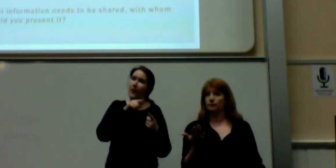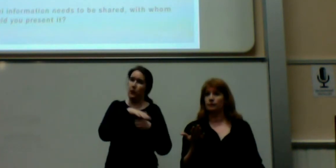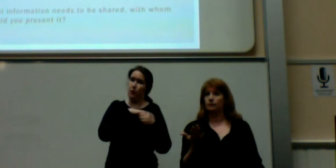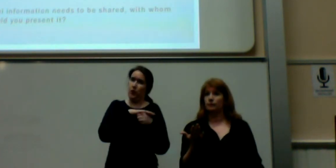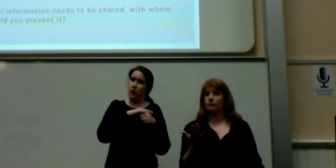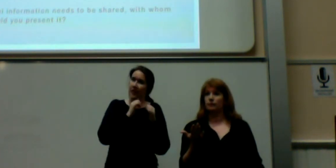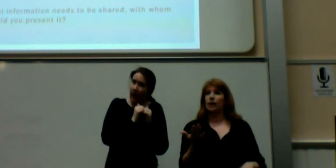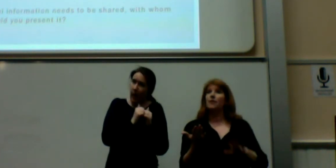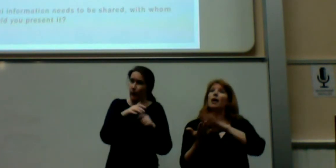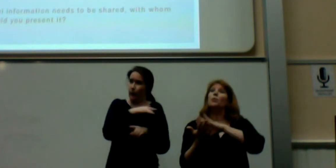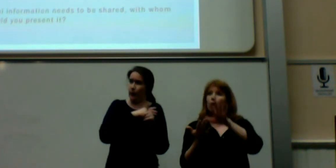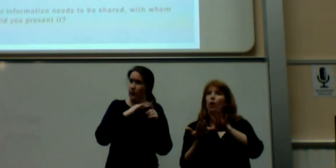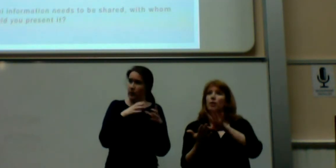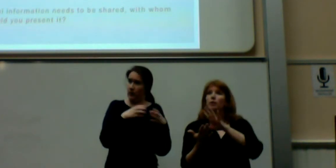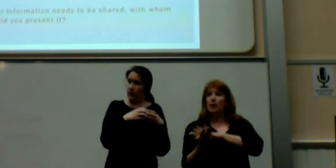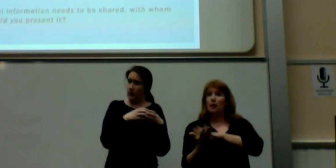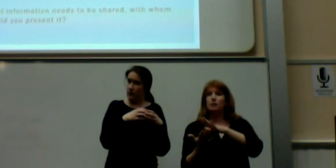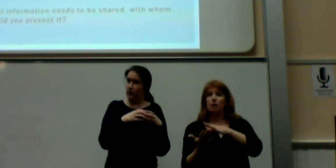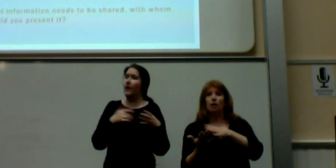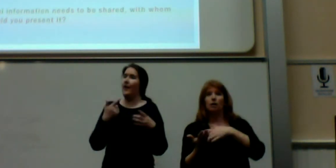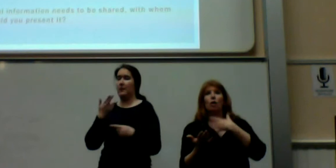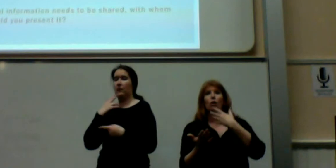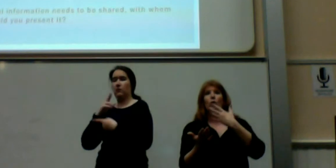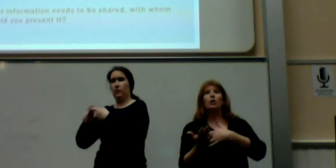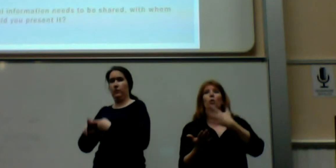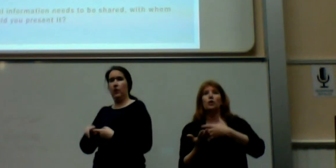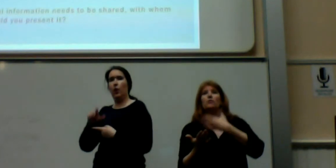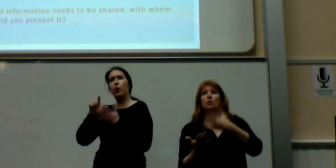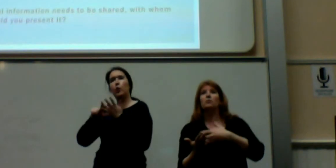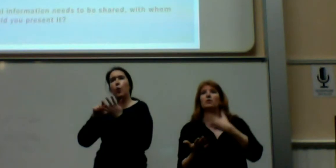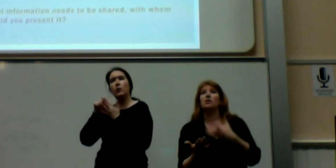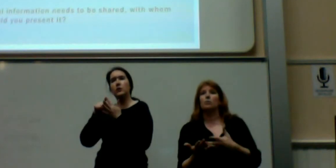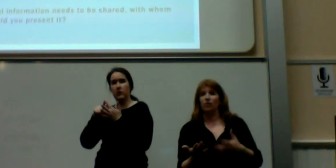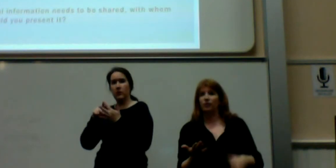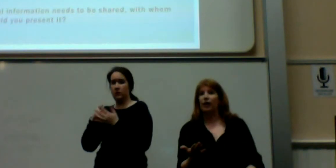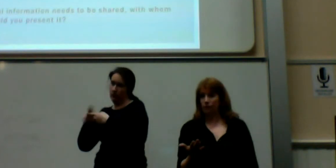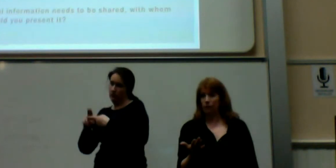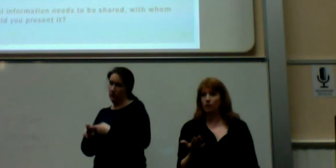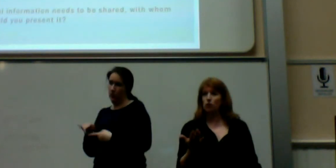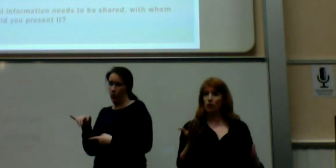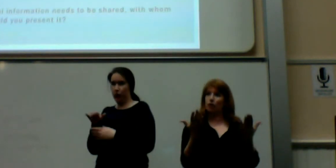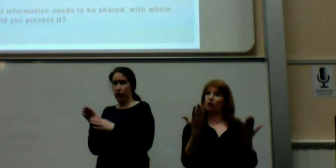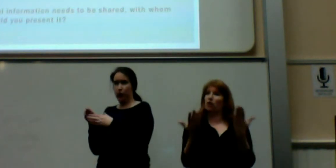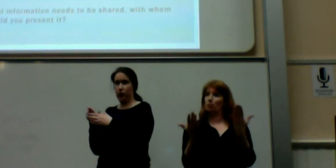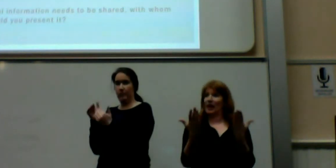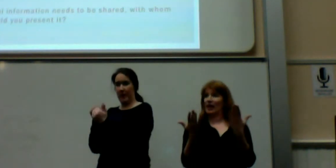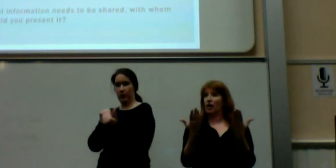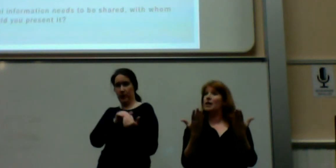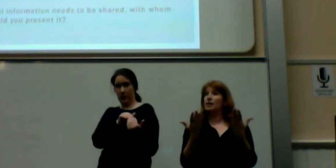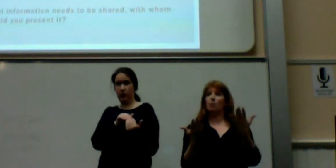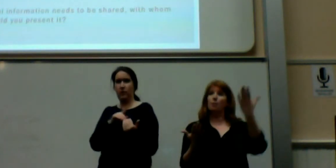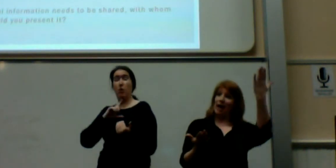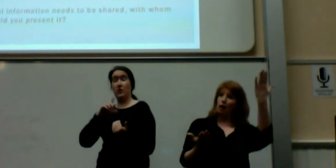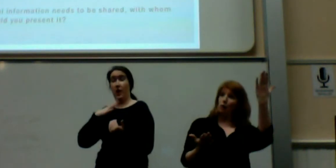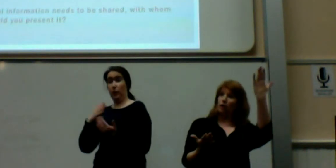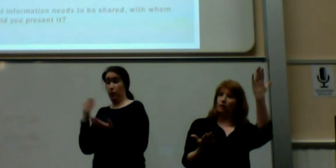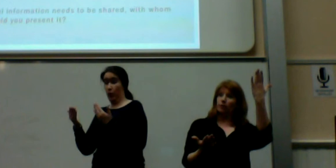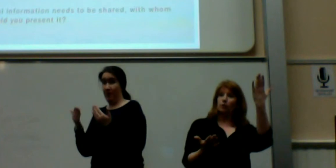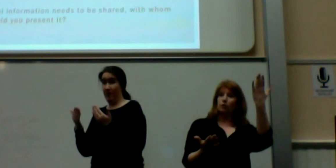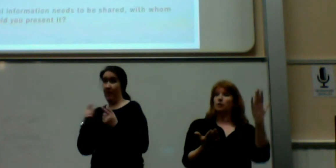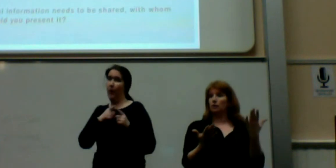situation? And then I would code it based on which one of those it seemed reflective of, so that I could compare from